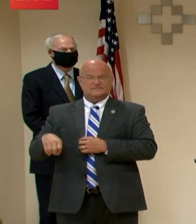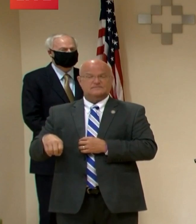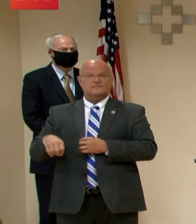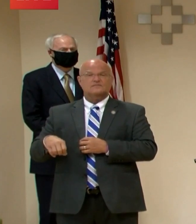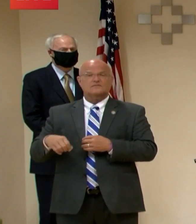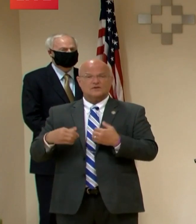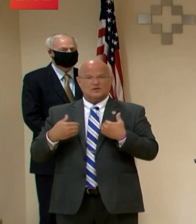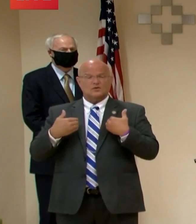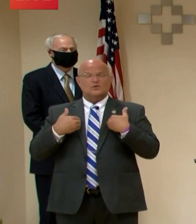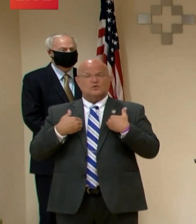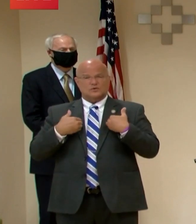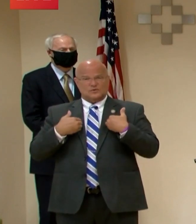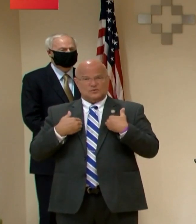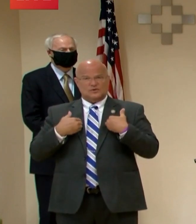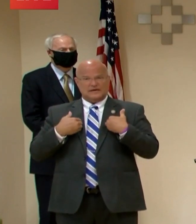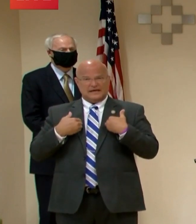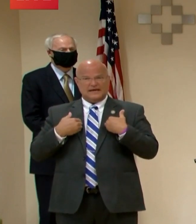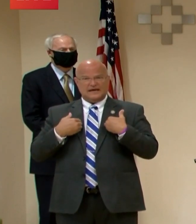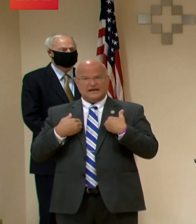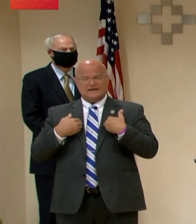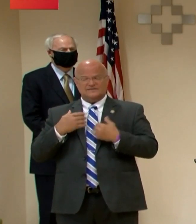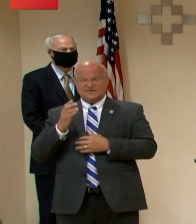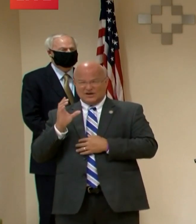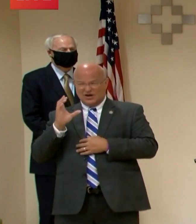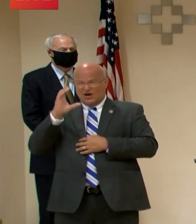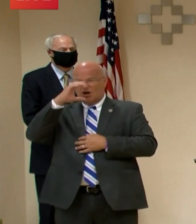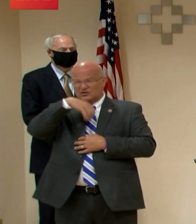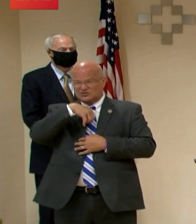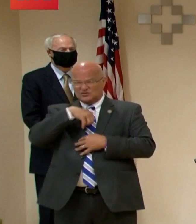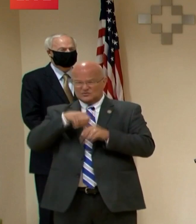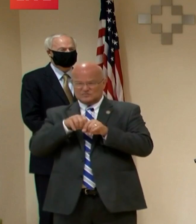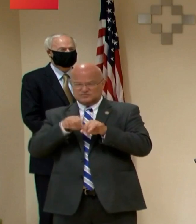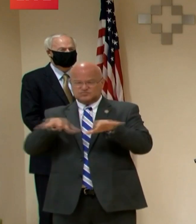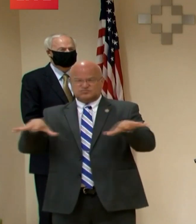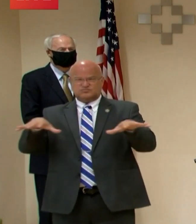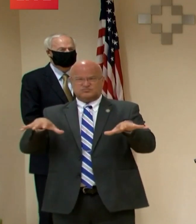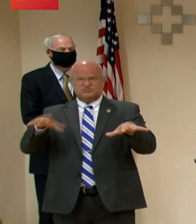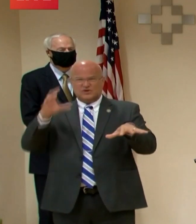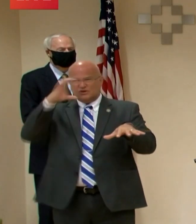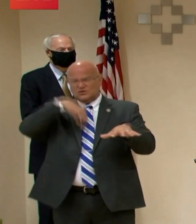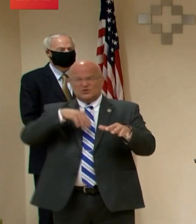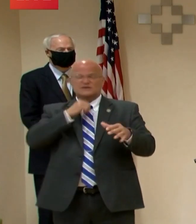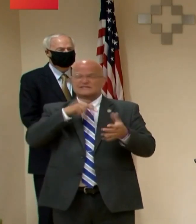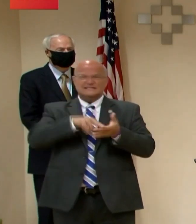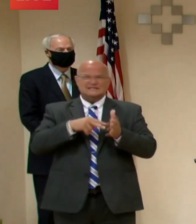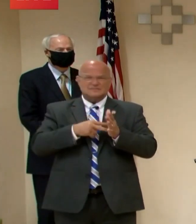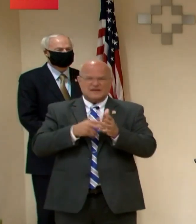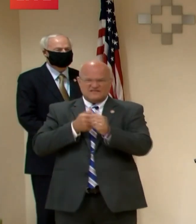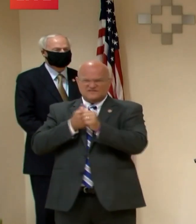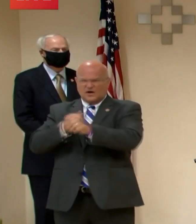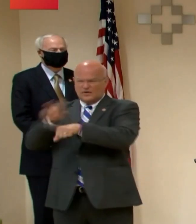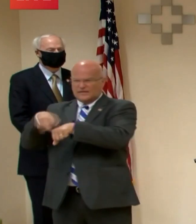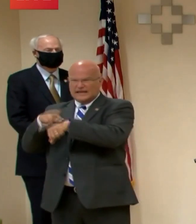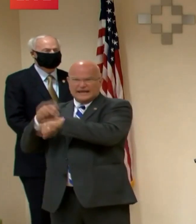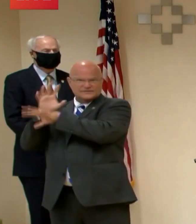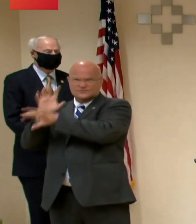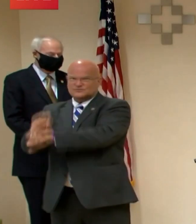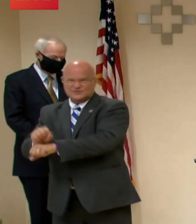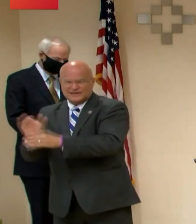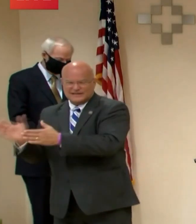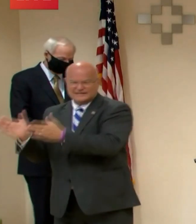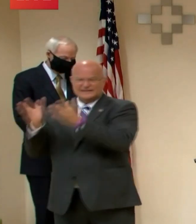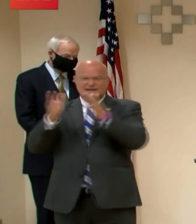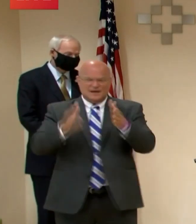We have an unusual distribution of our cases here, unusual in that it's not following the national trend, in